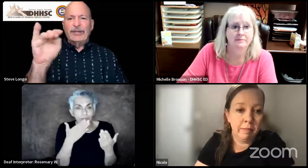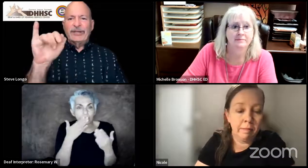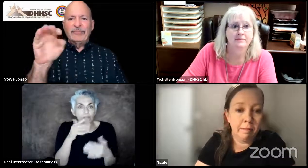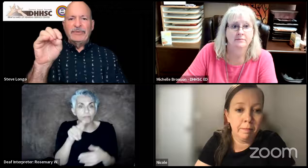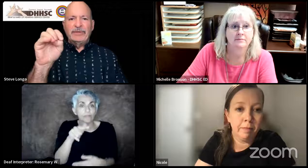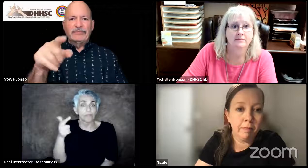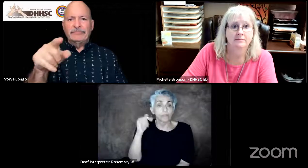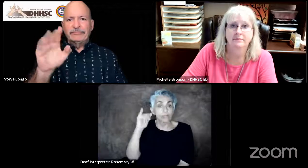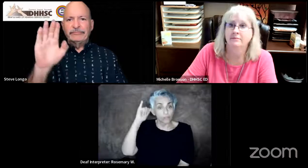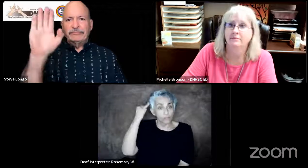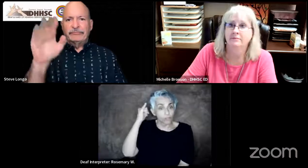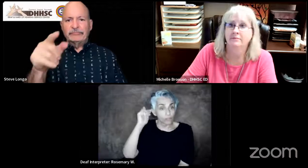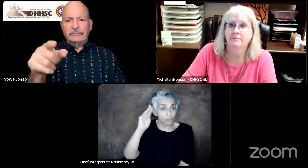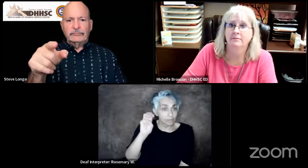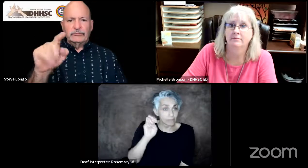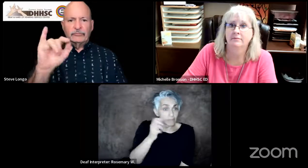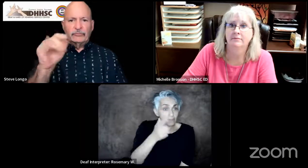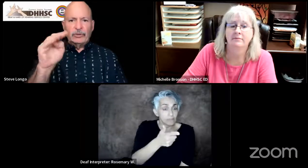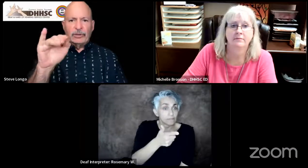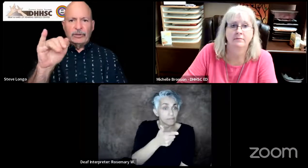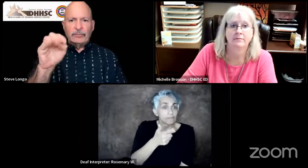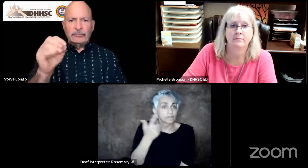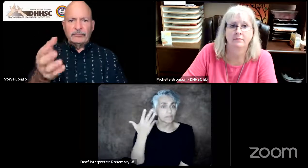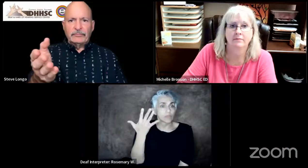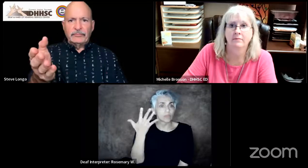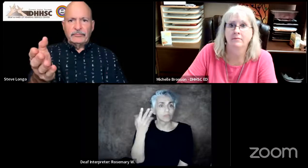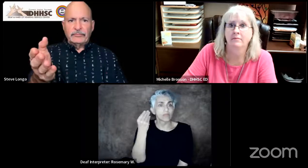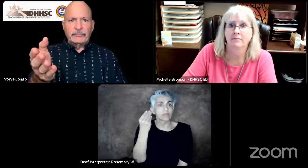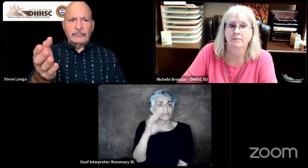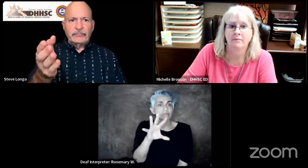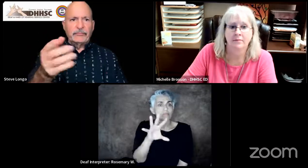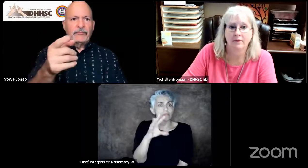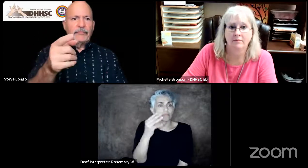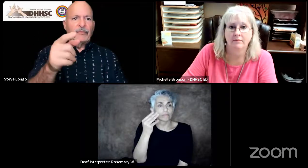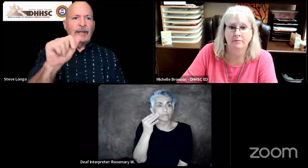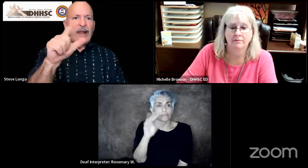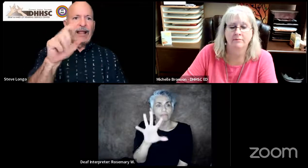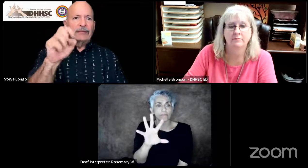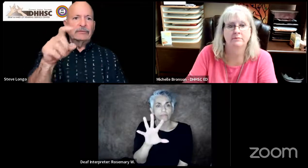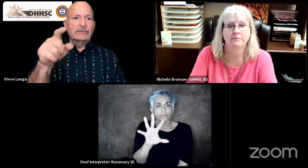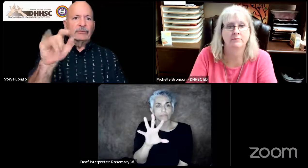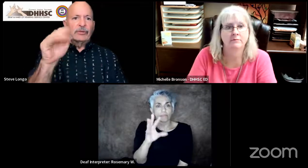Back to Steve. Great. Jamie, did you want to share?